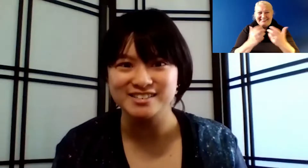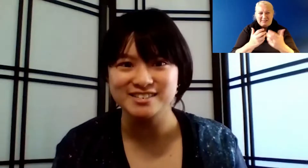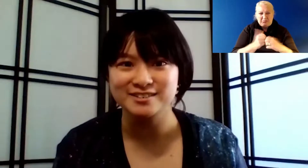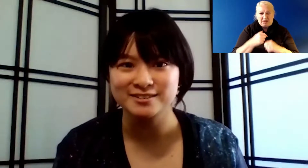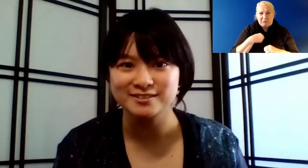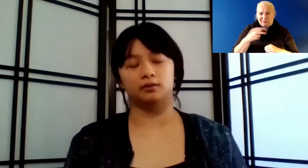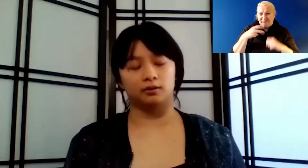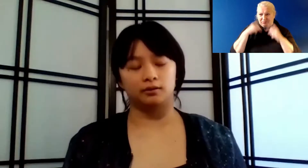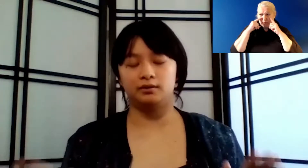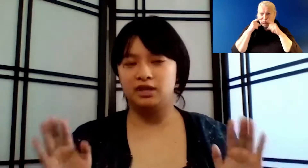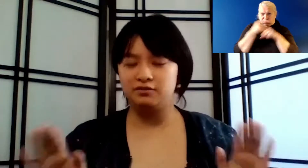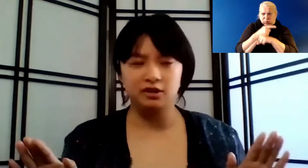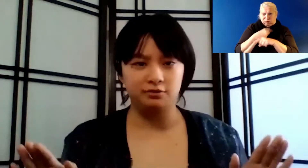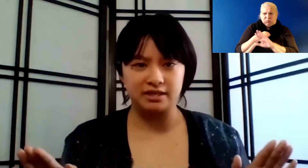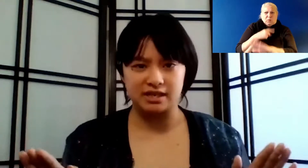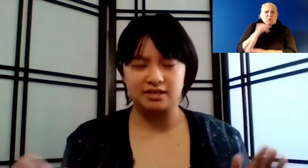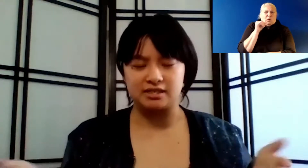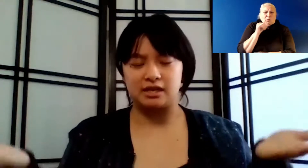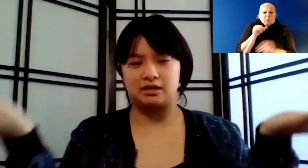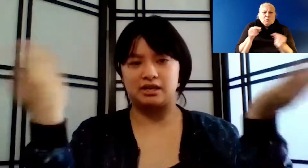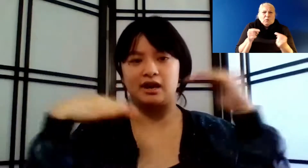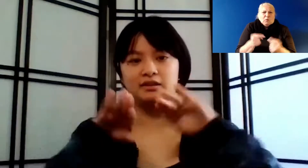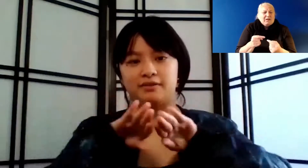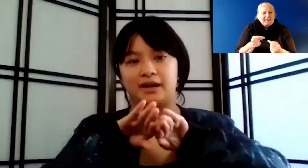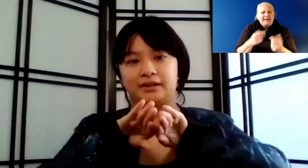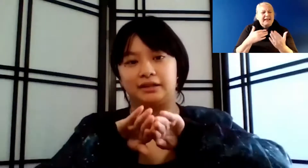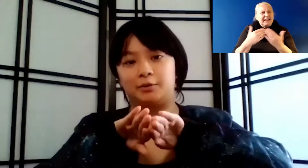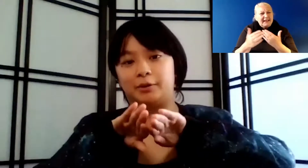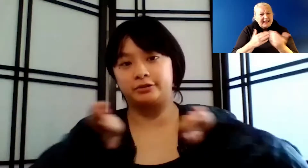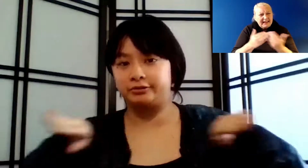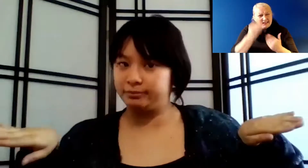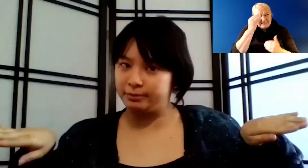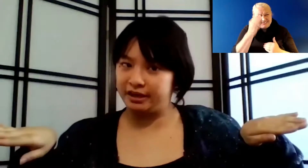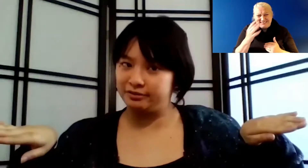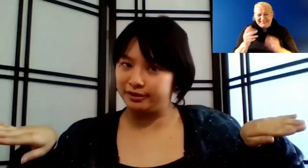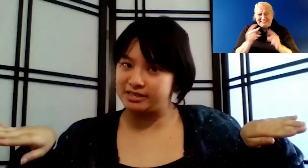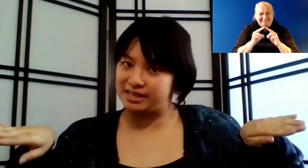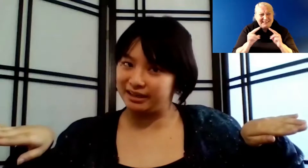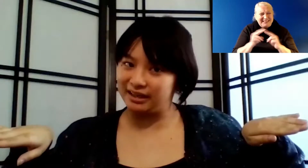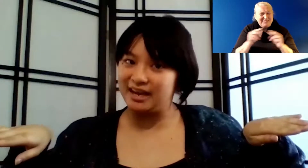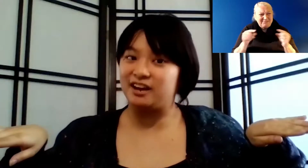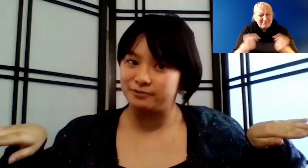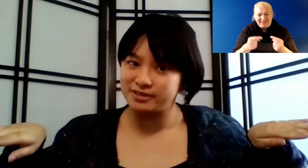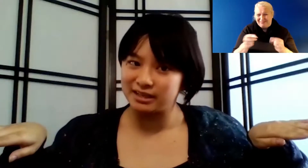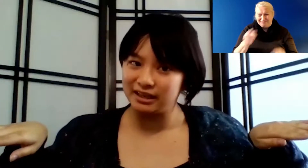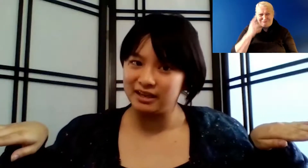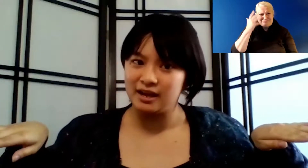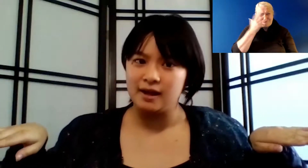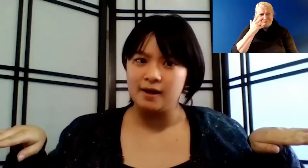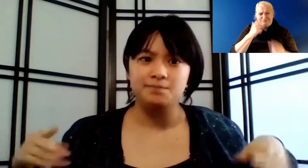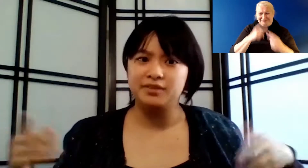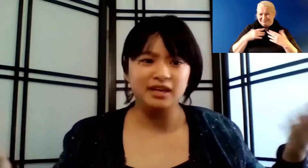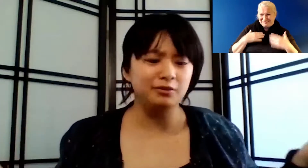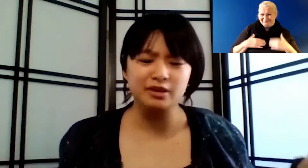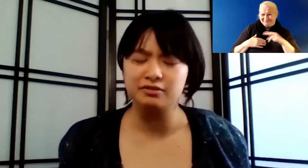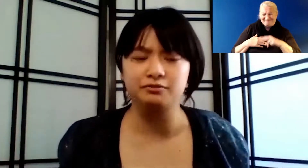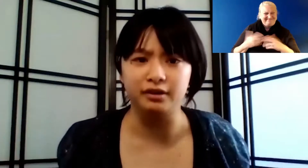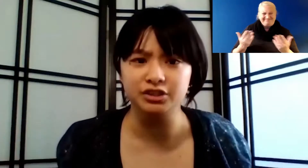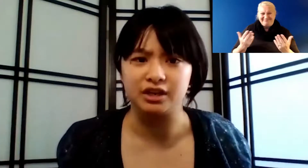eyes. Look, even if we decide to set aside the fact that they were extremely painful aesthetically and physically, they never even functioned.